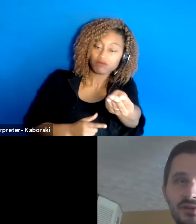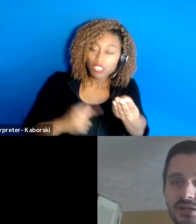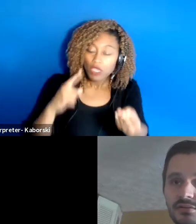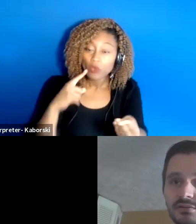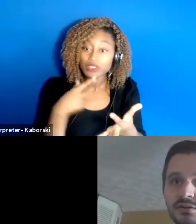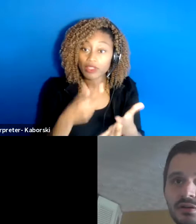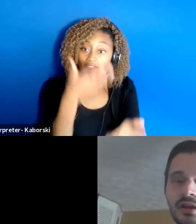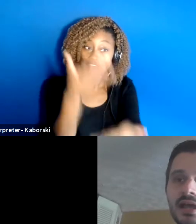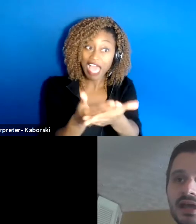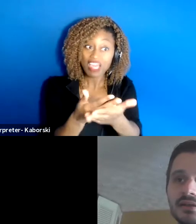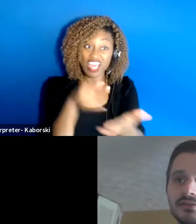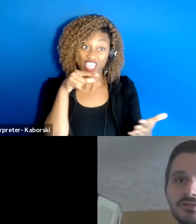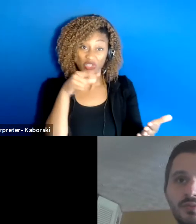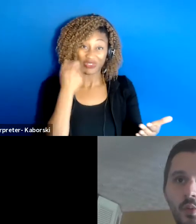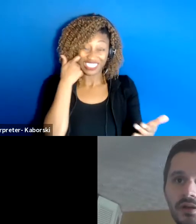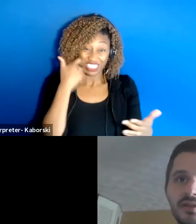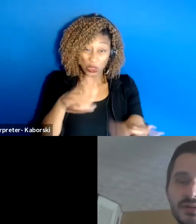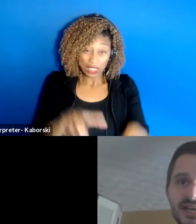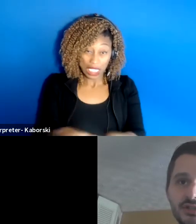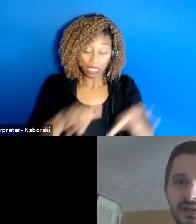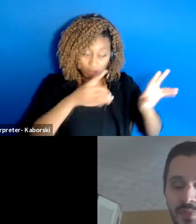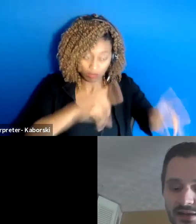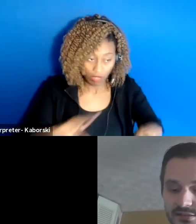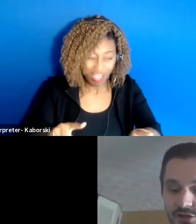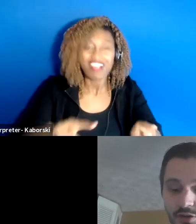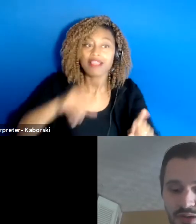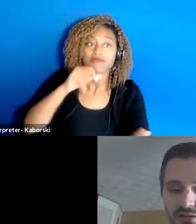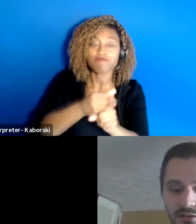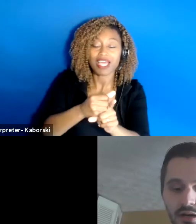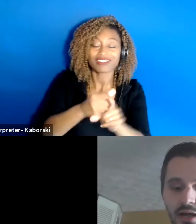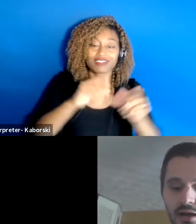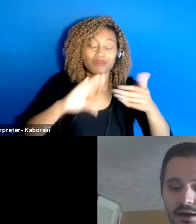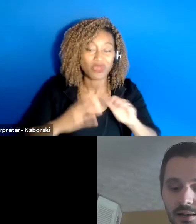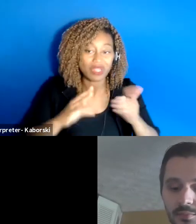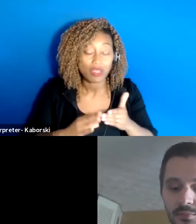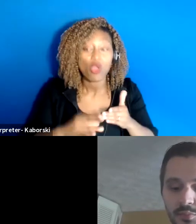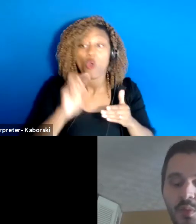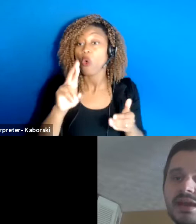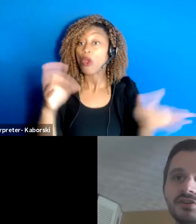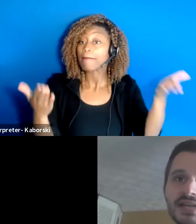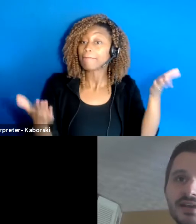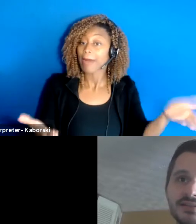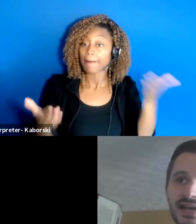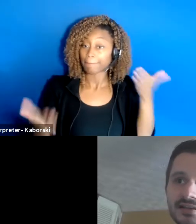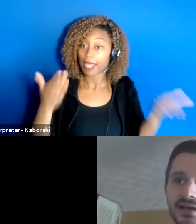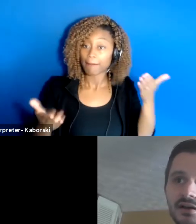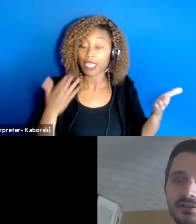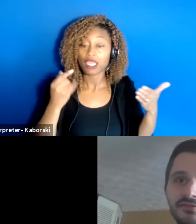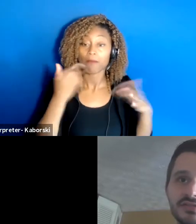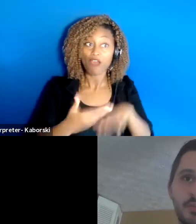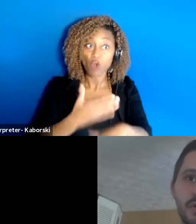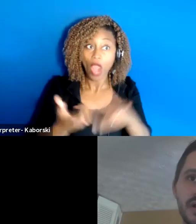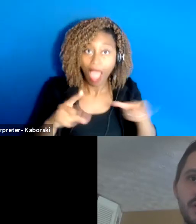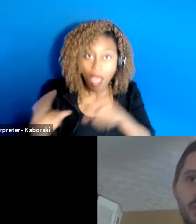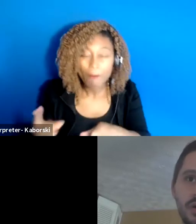disability community and what the potential impacts could be. But we never take a stance